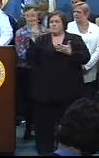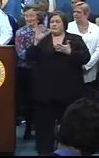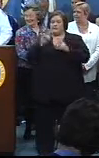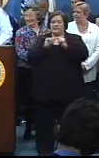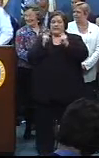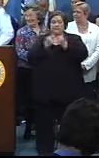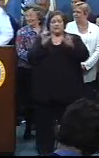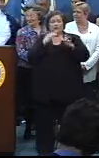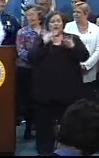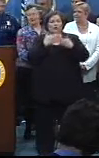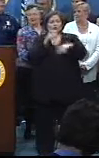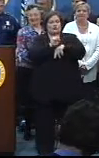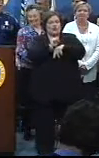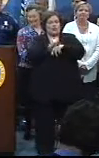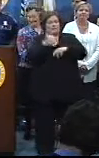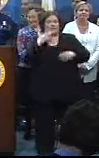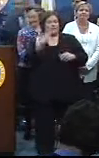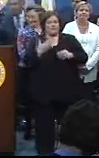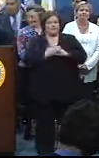Thank you.